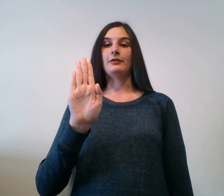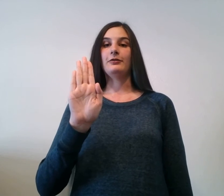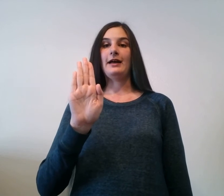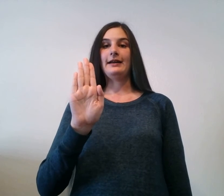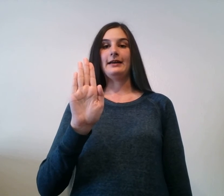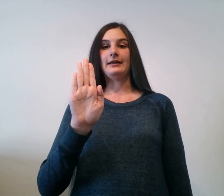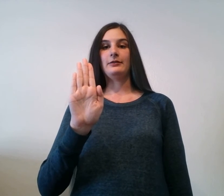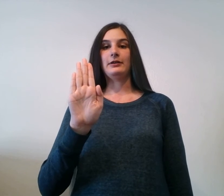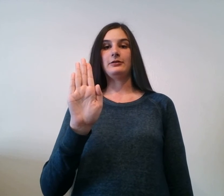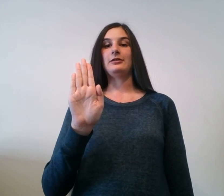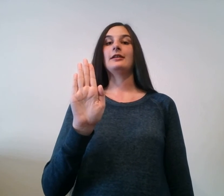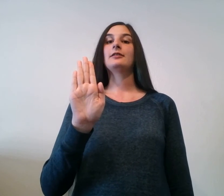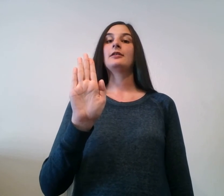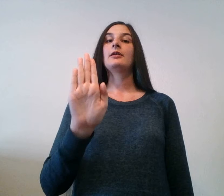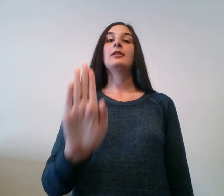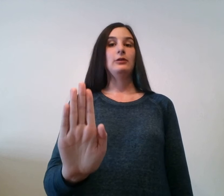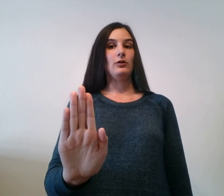flat hand, fingers together, your.